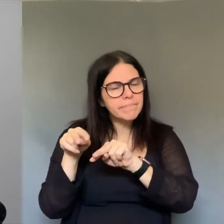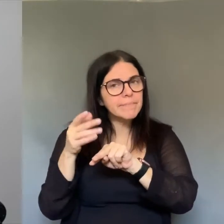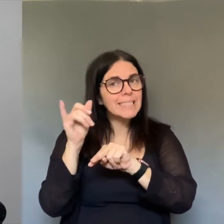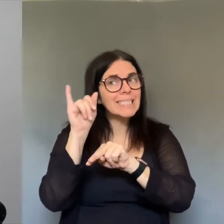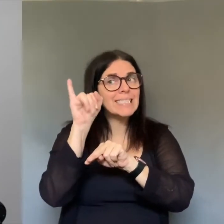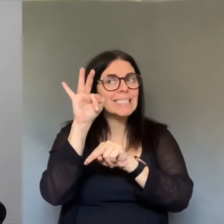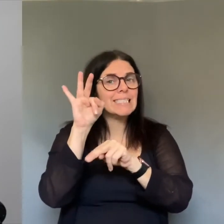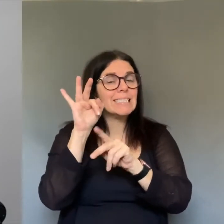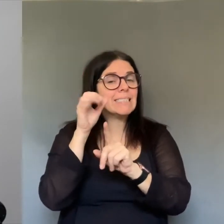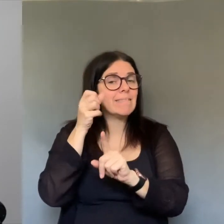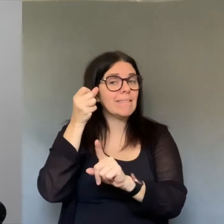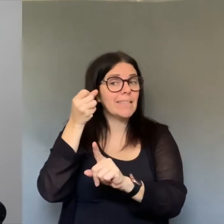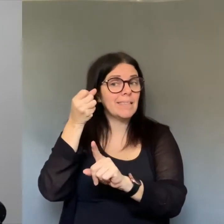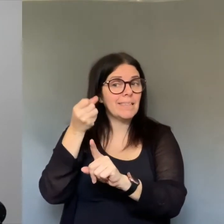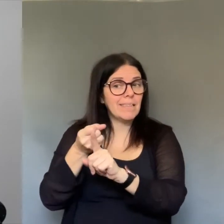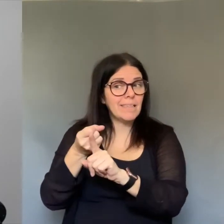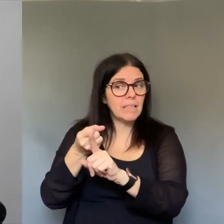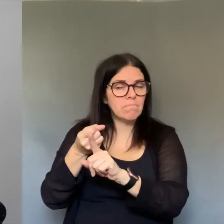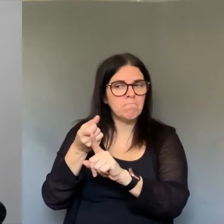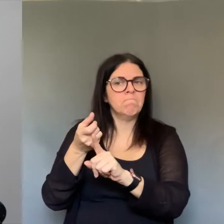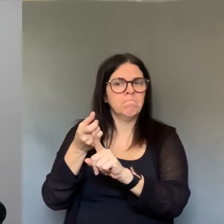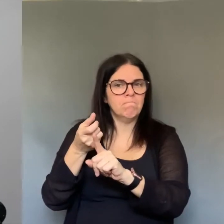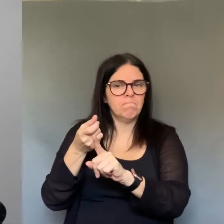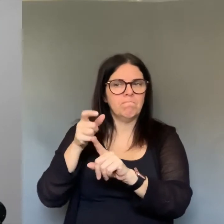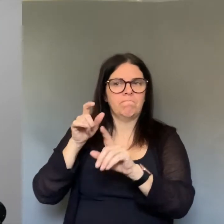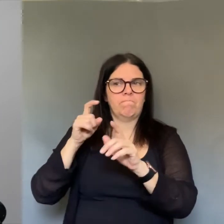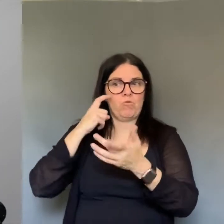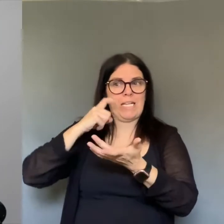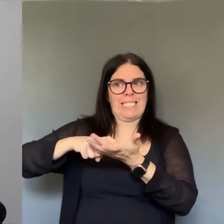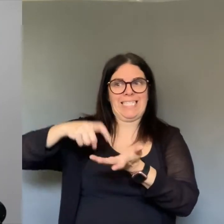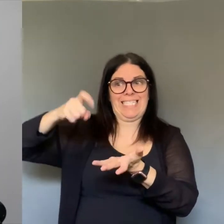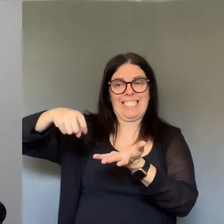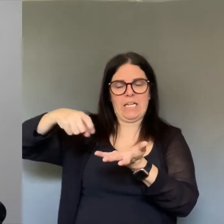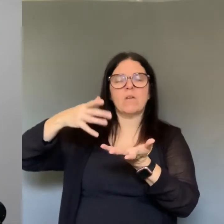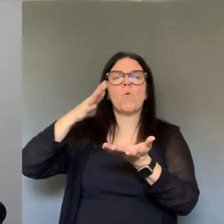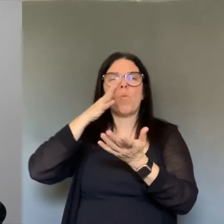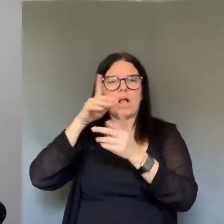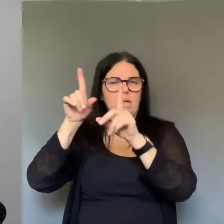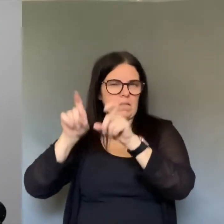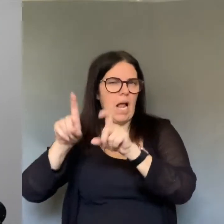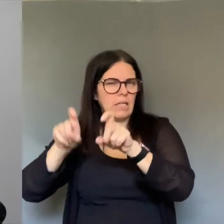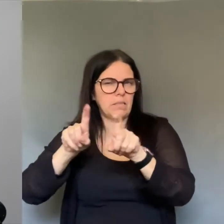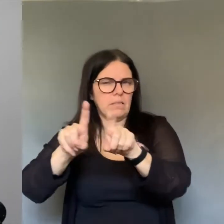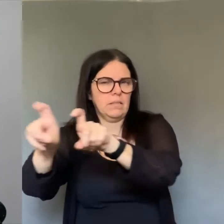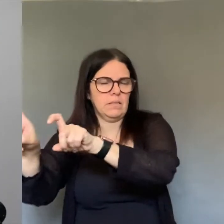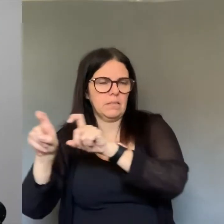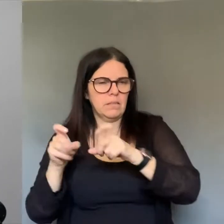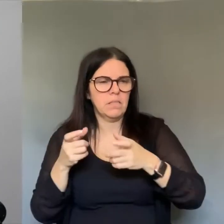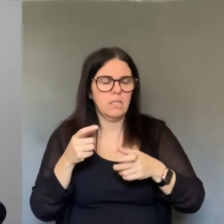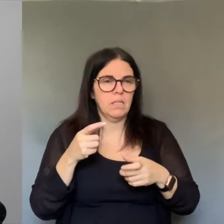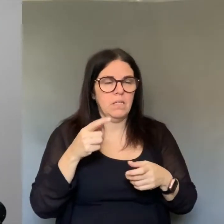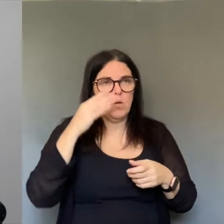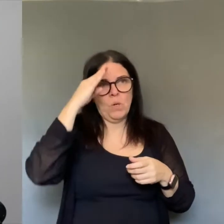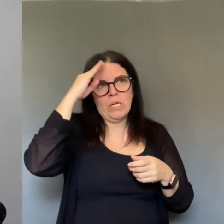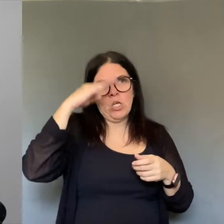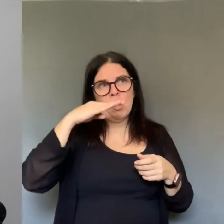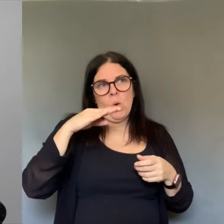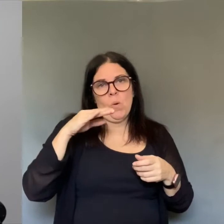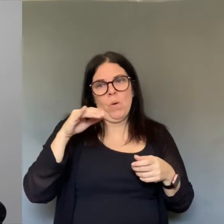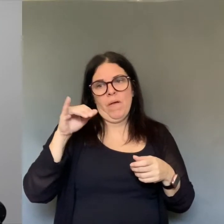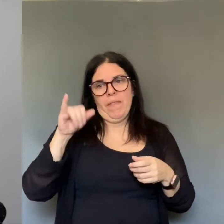that is not at this stage we are doing. But something that we are closely monitoring, and if